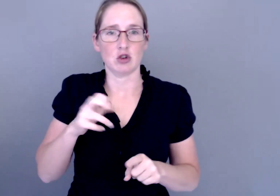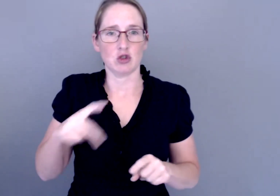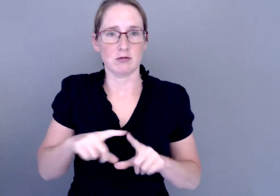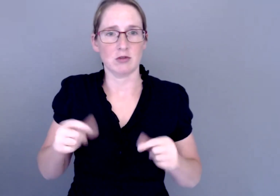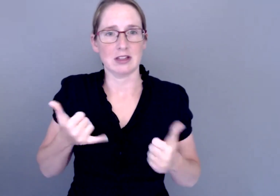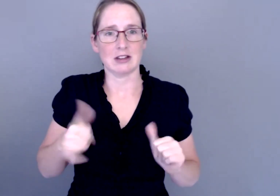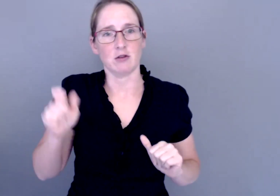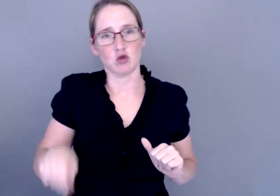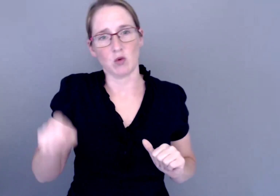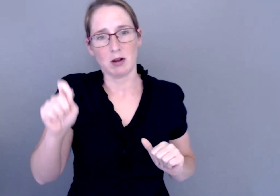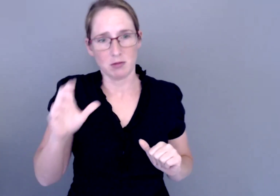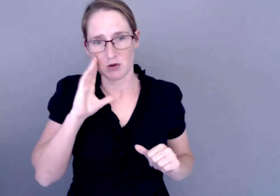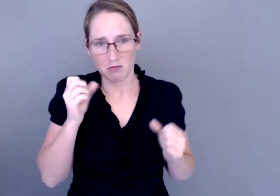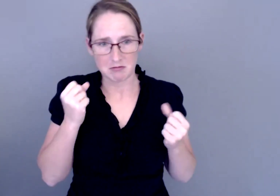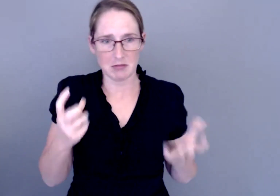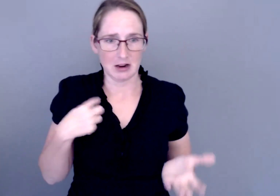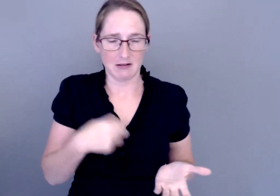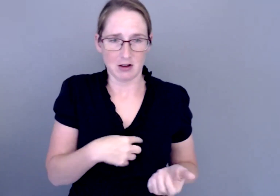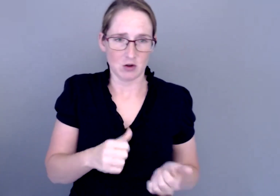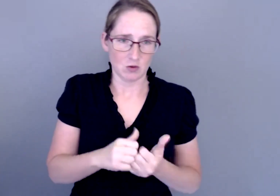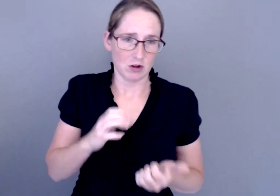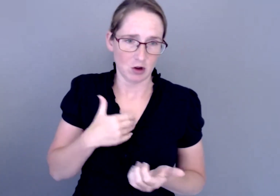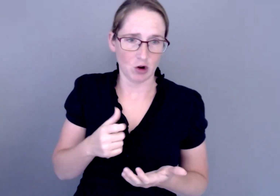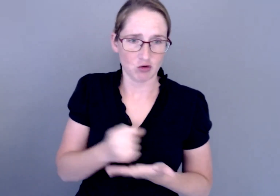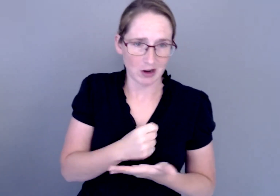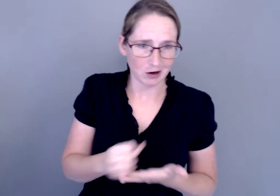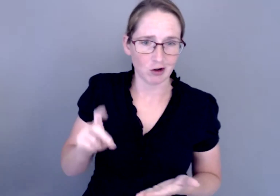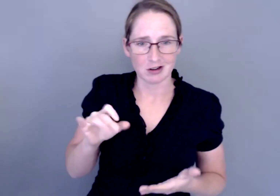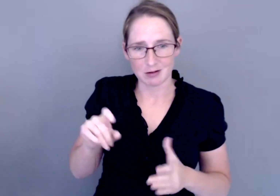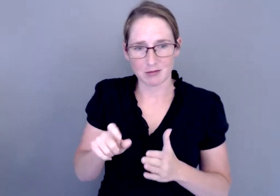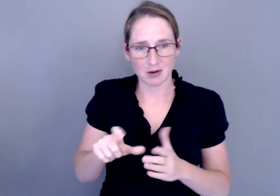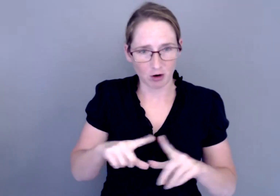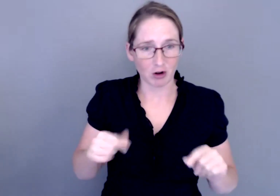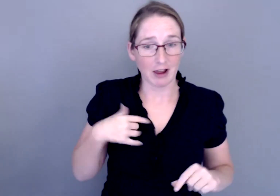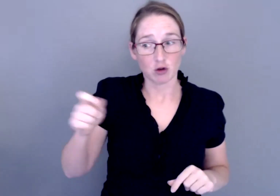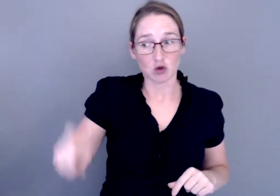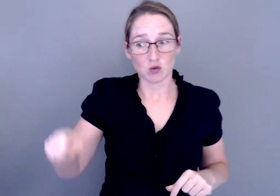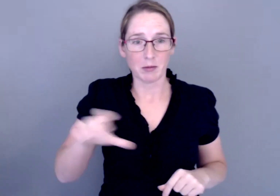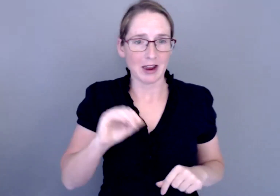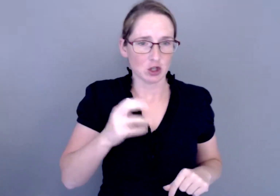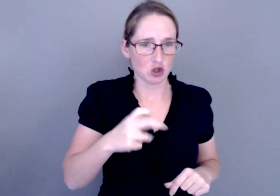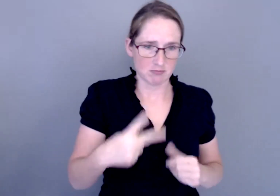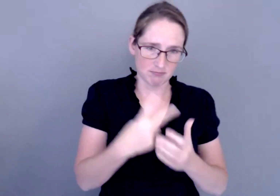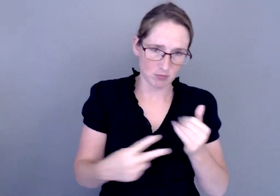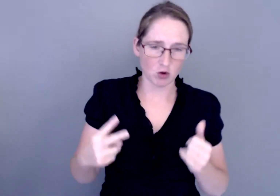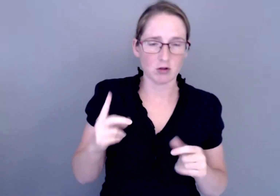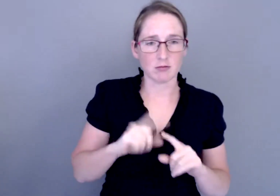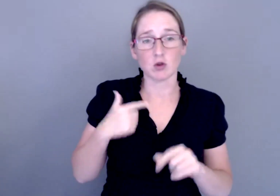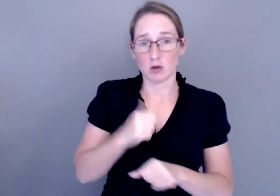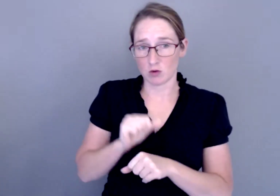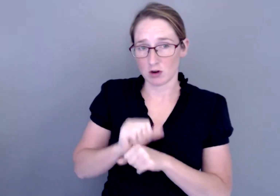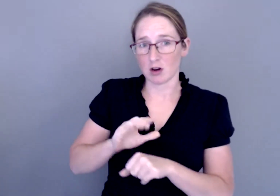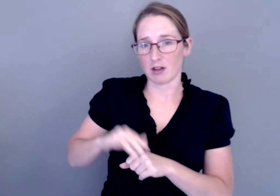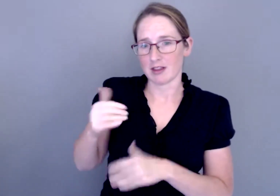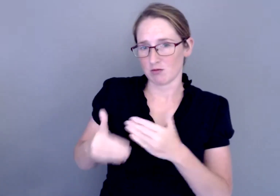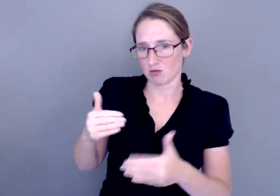swipe them, as many of us with our credit or debit cards have swipe and chip. So we are working on the